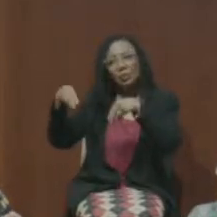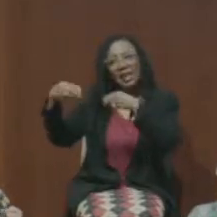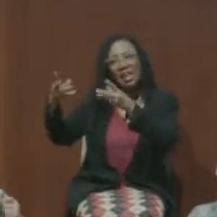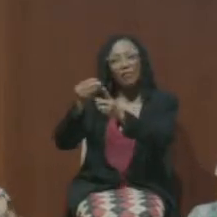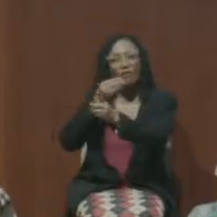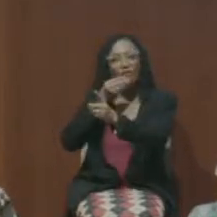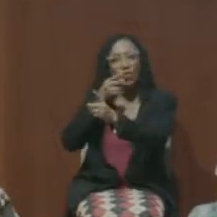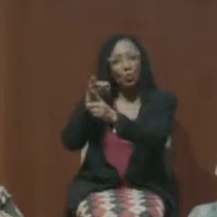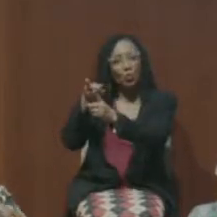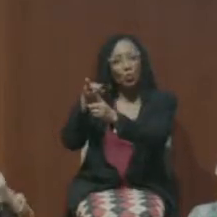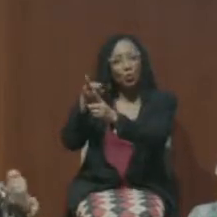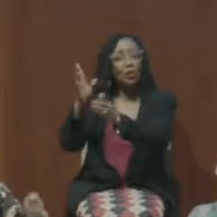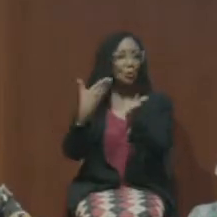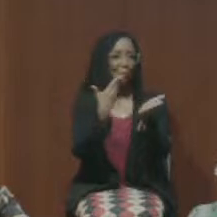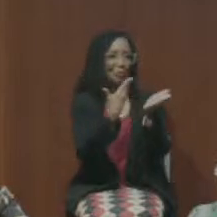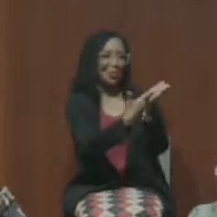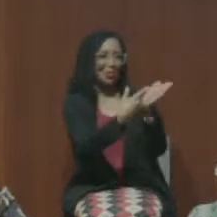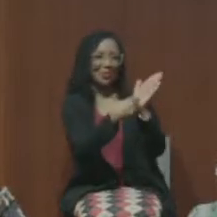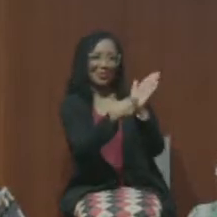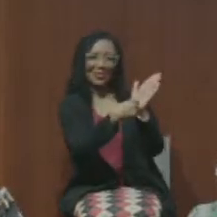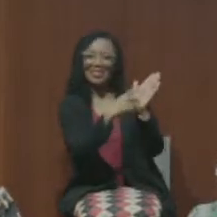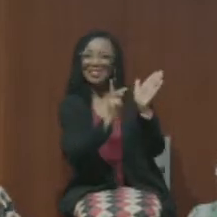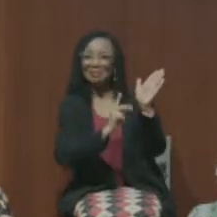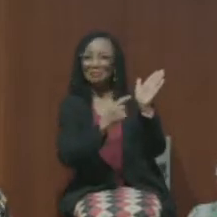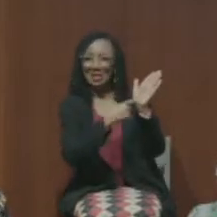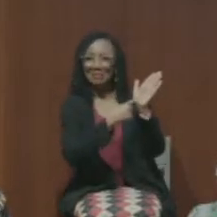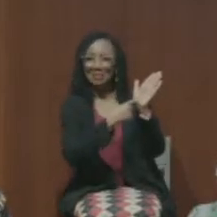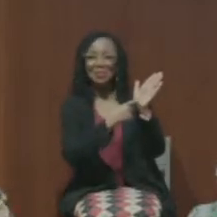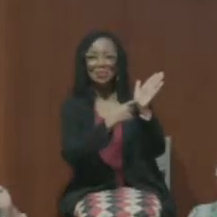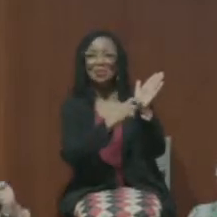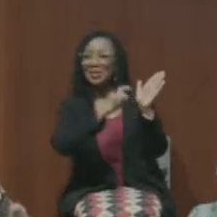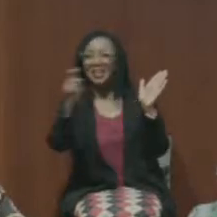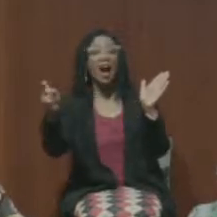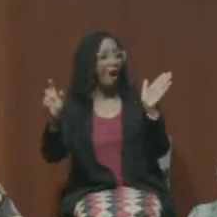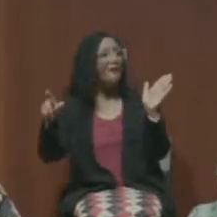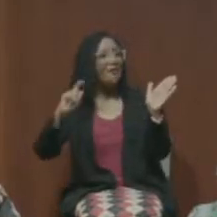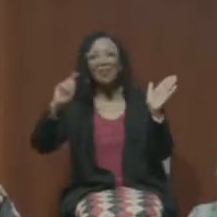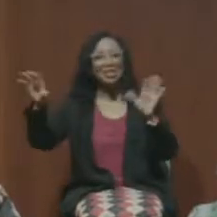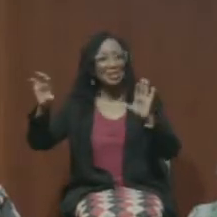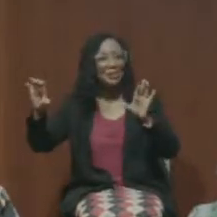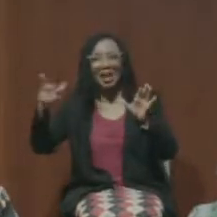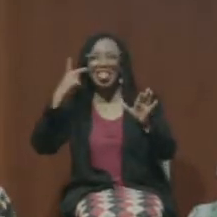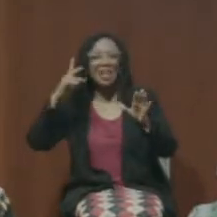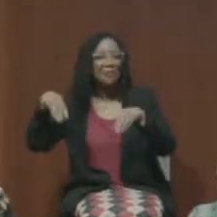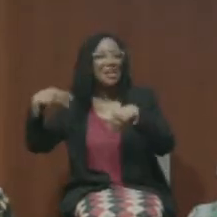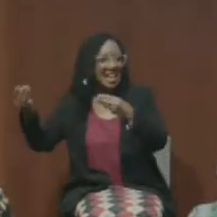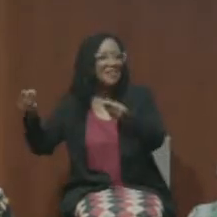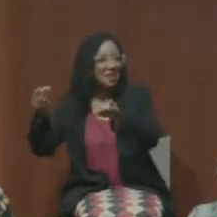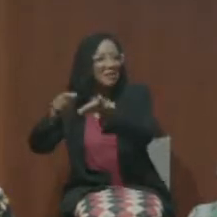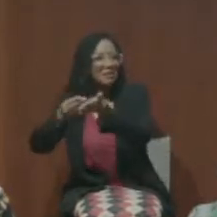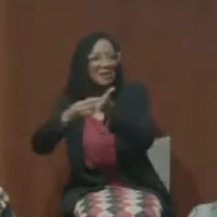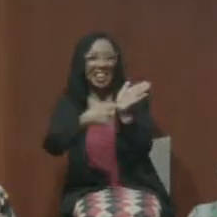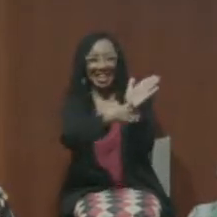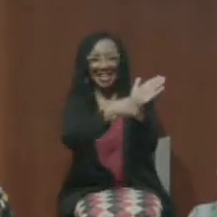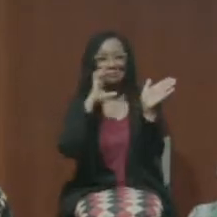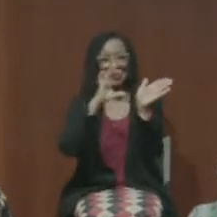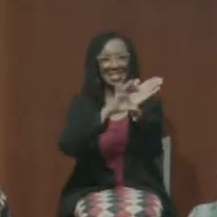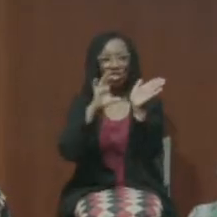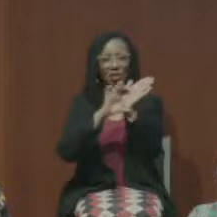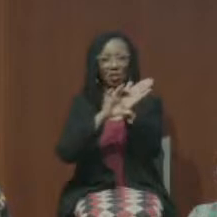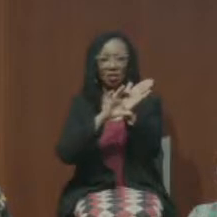for to prove to the people who have donated that money that they are actually doing food delivery is